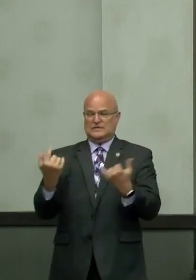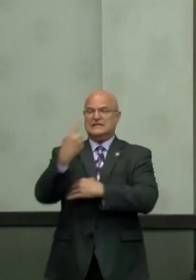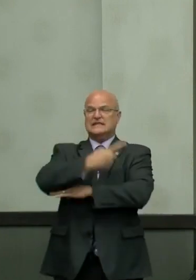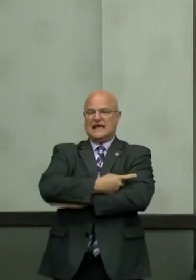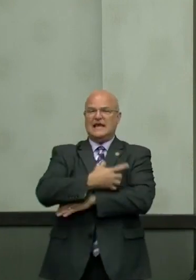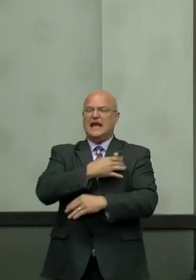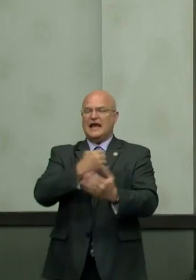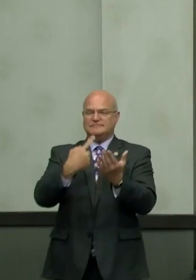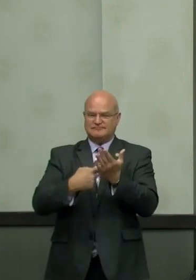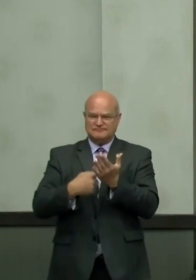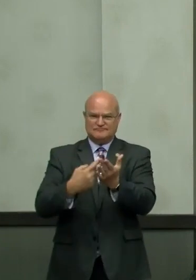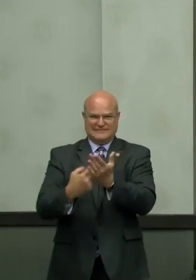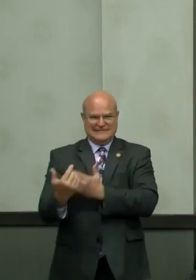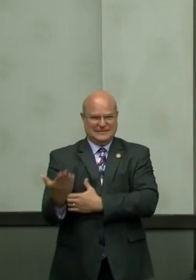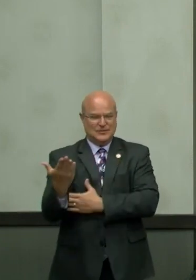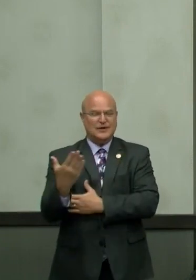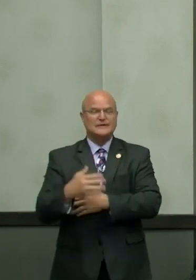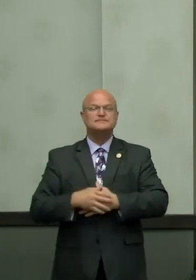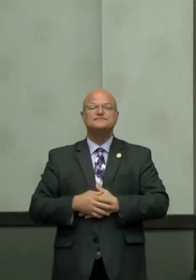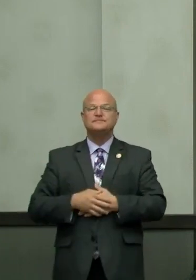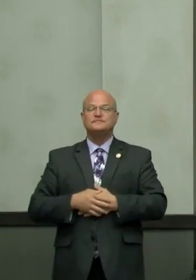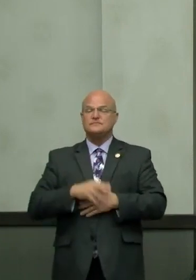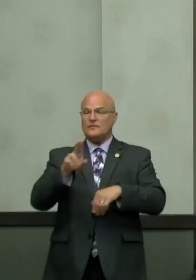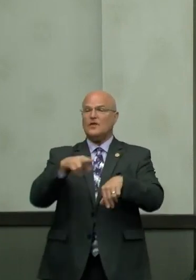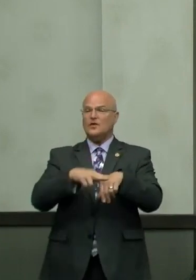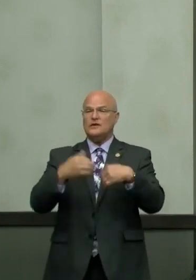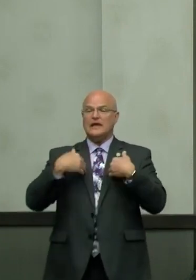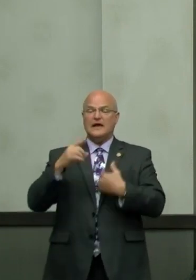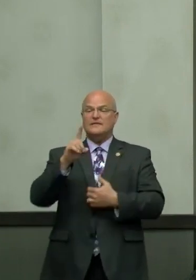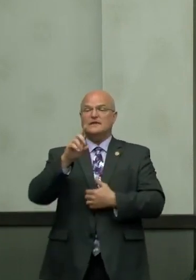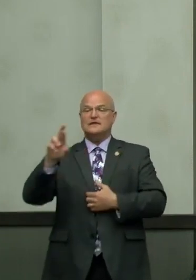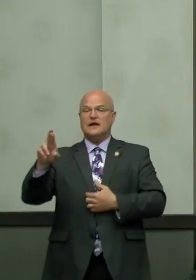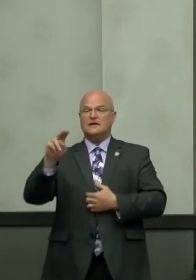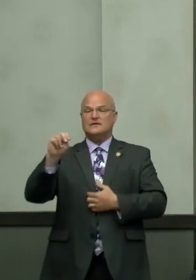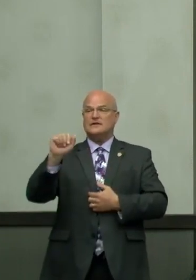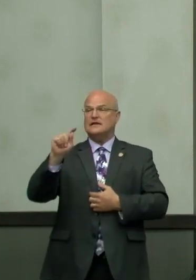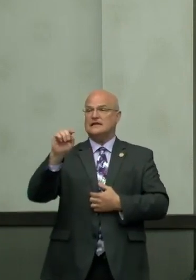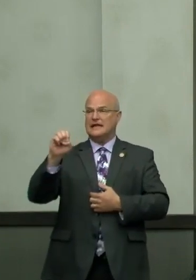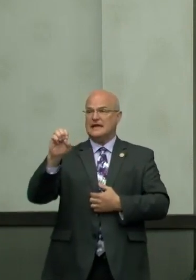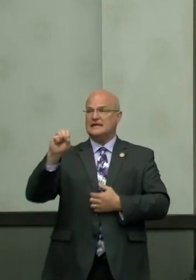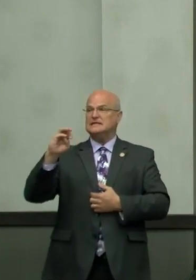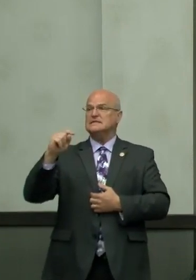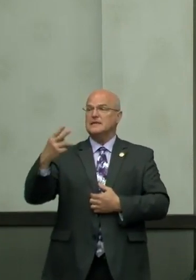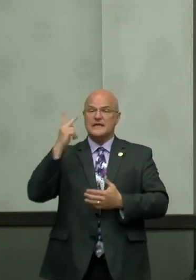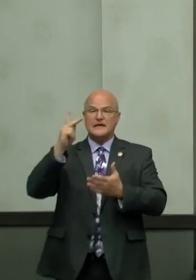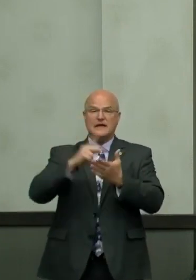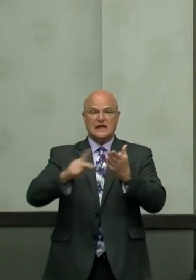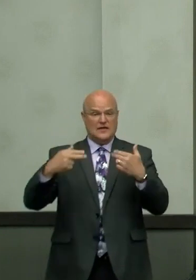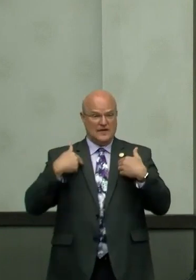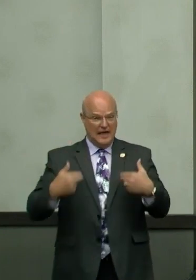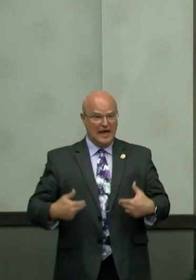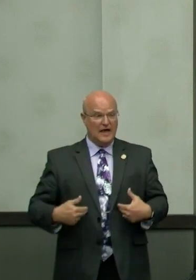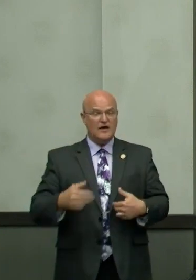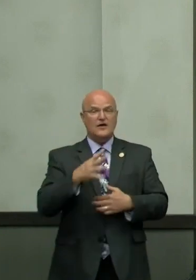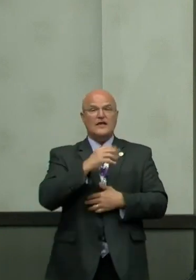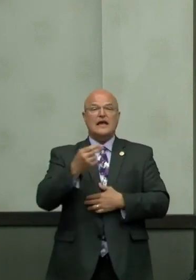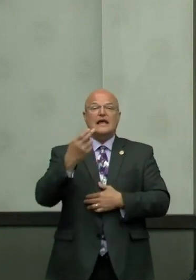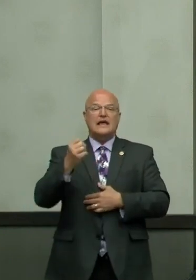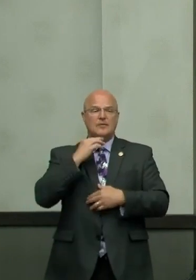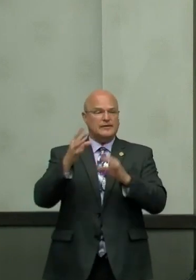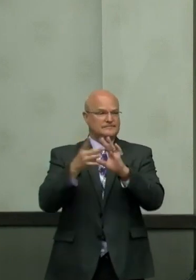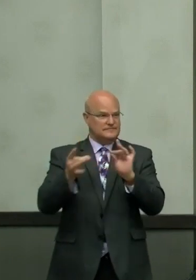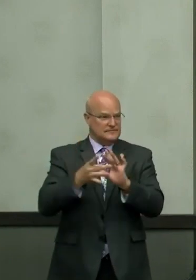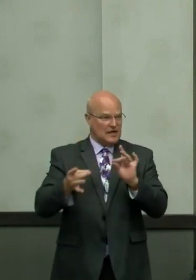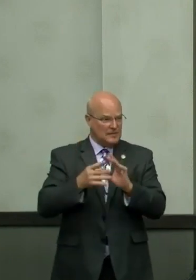the conversation earlier. Of course, I'm joined by Dr. Nate Smith, our Secretary of Health, and he'll be